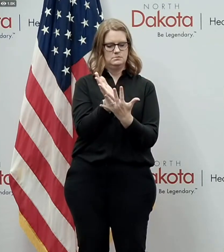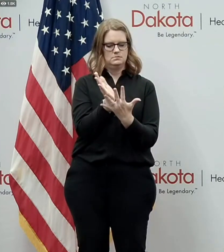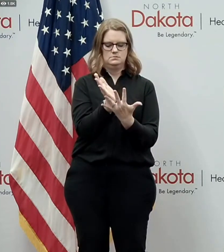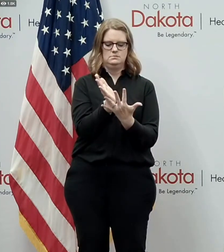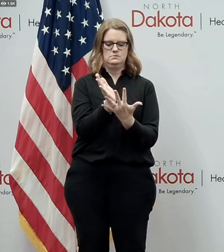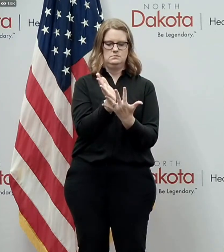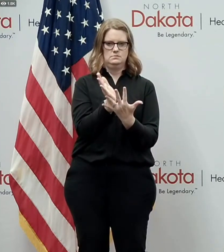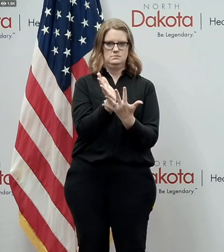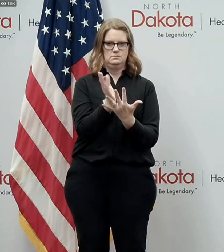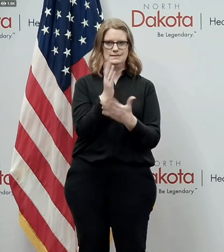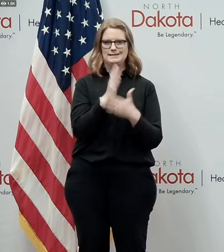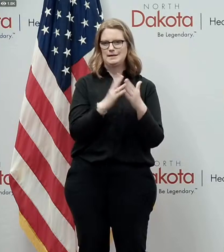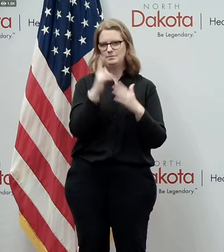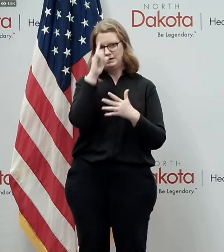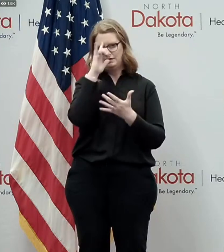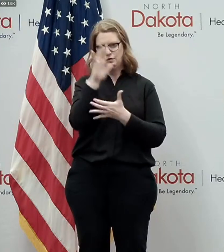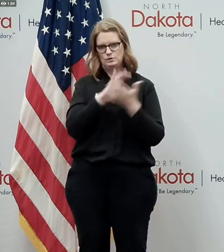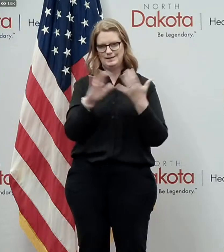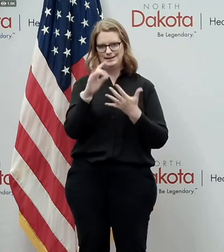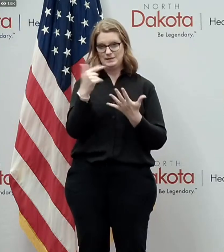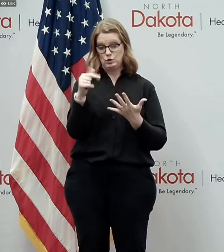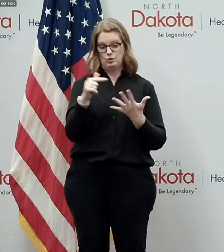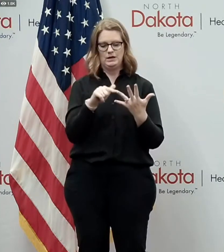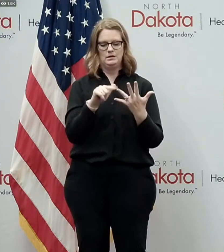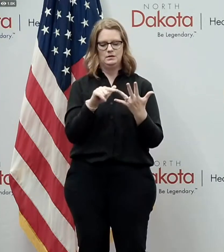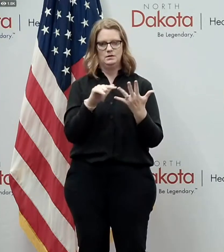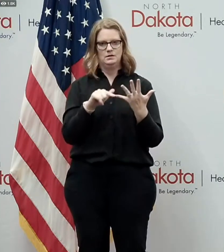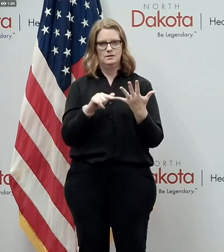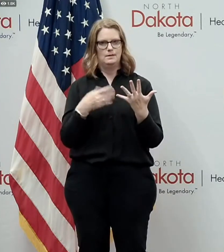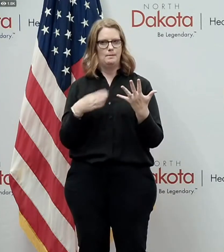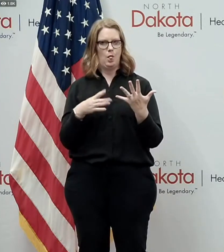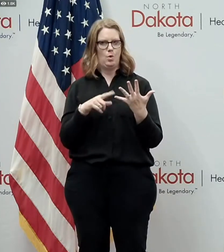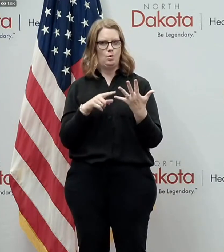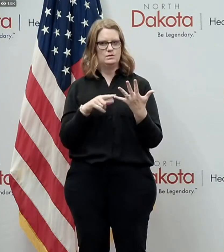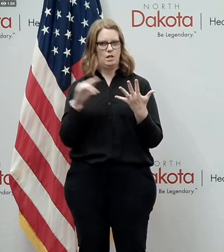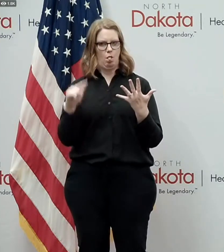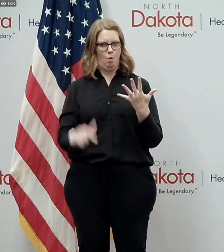some confusingly is green. The lowest level is blue.